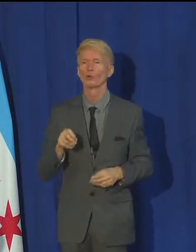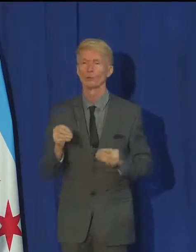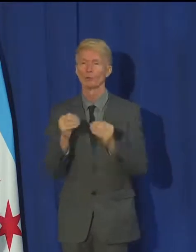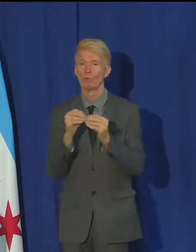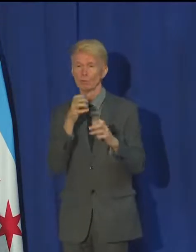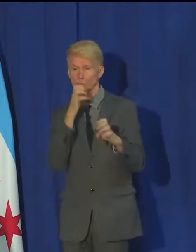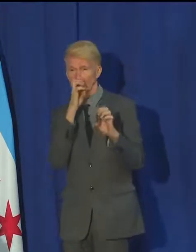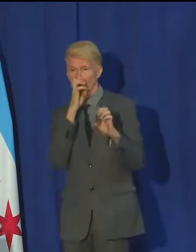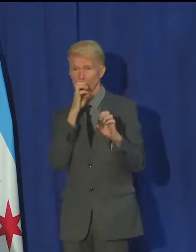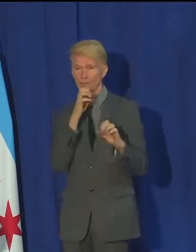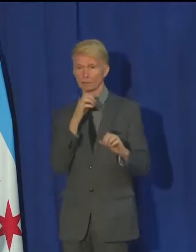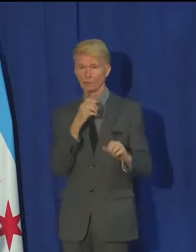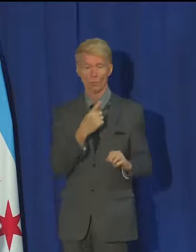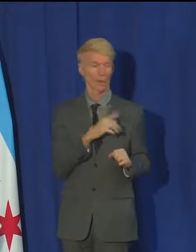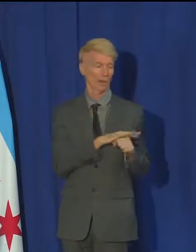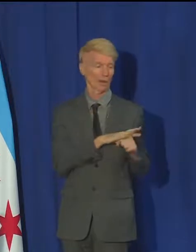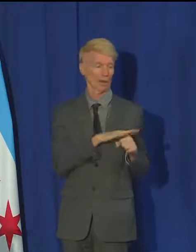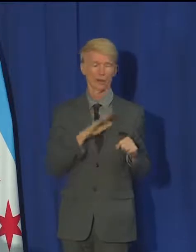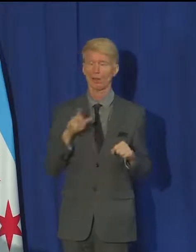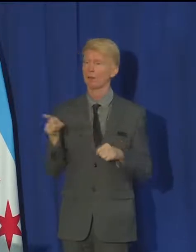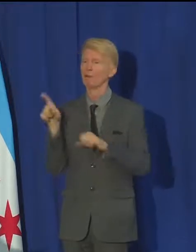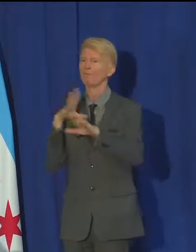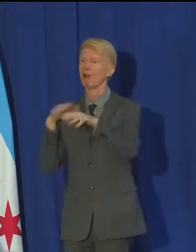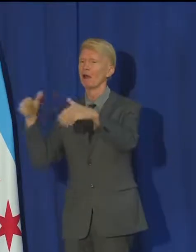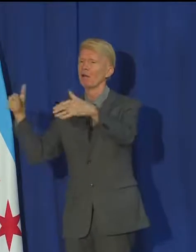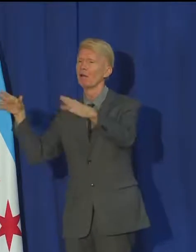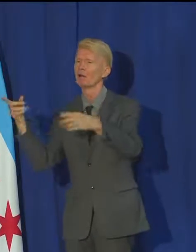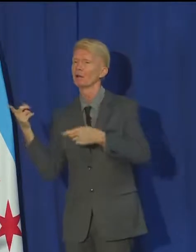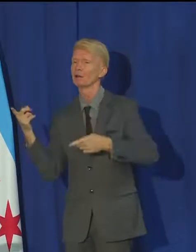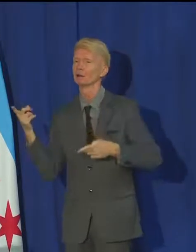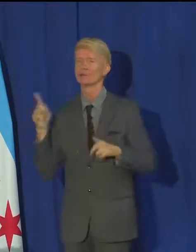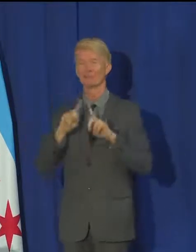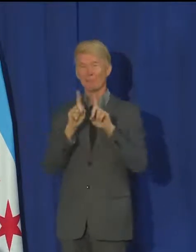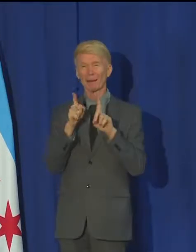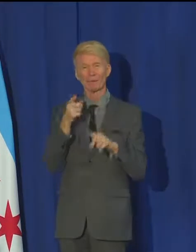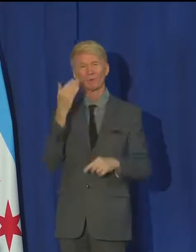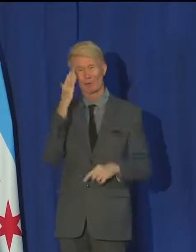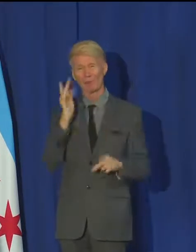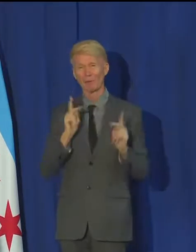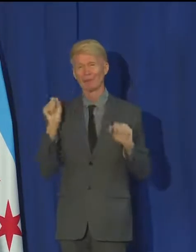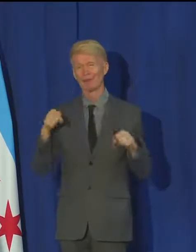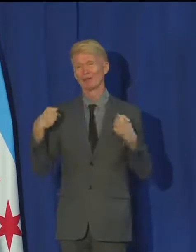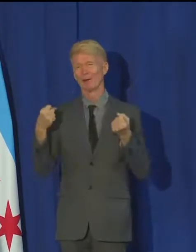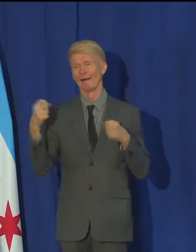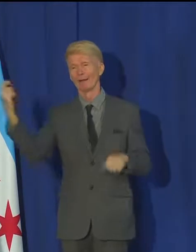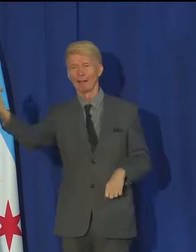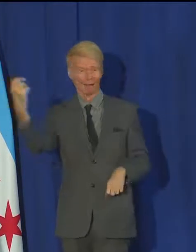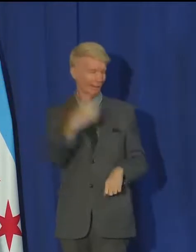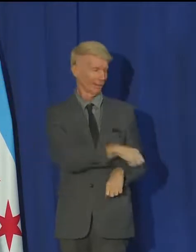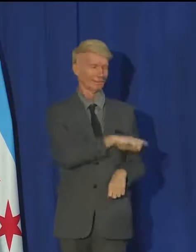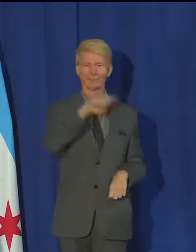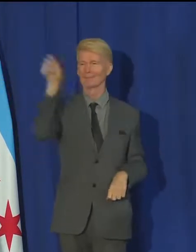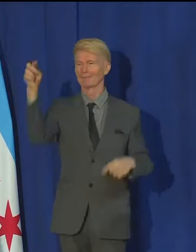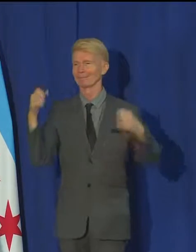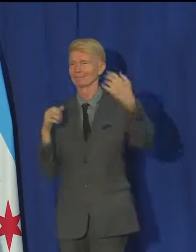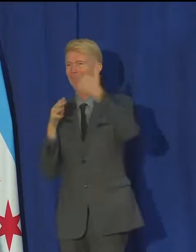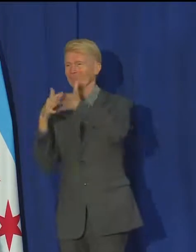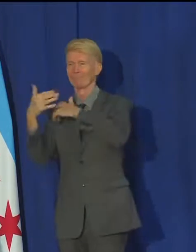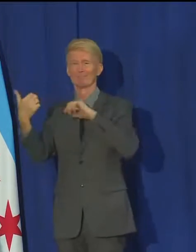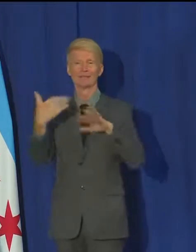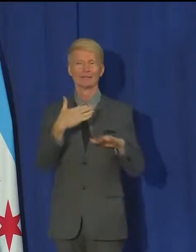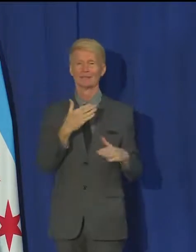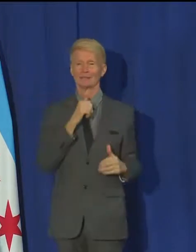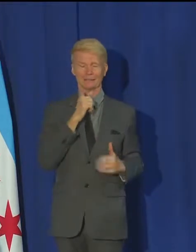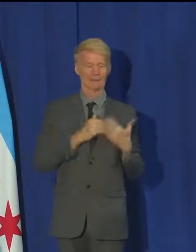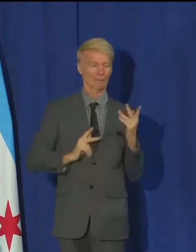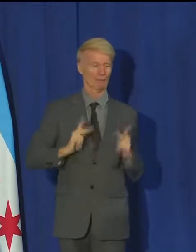restrictions in place in one neighborhood versus another? And we know that people move across Chicago. We know that people often don't work